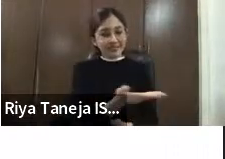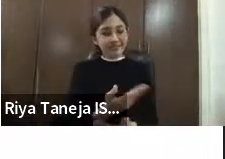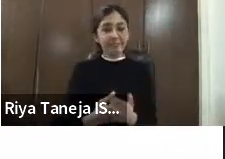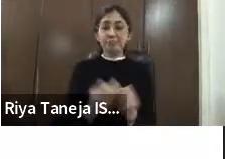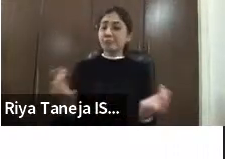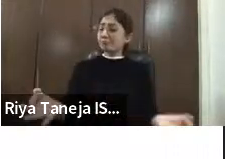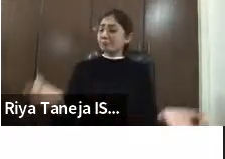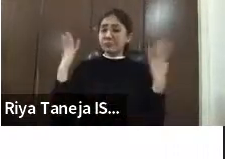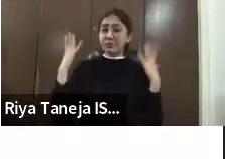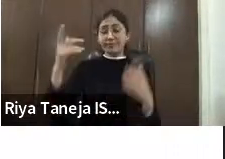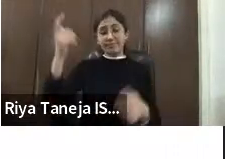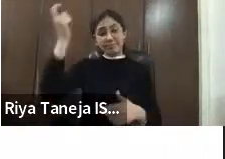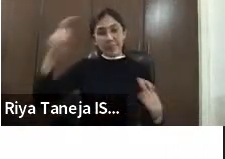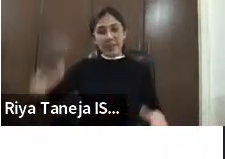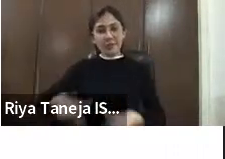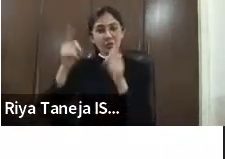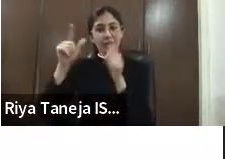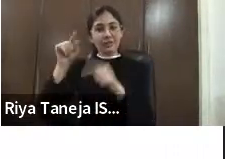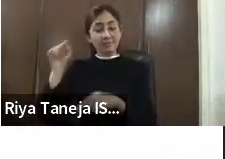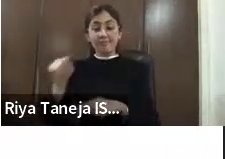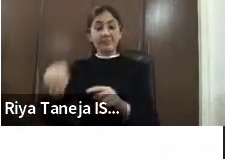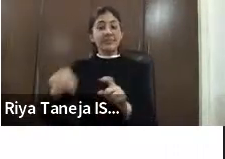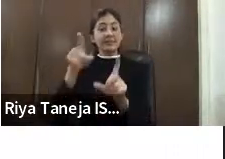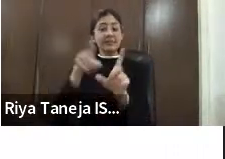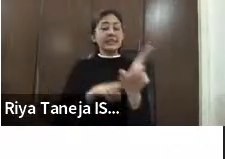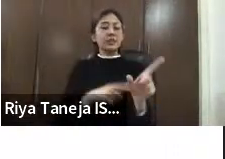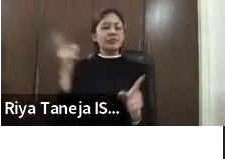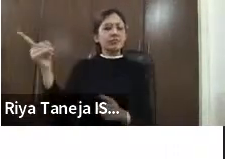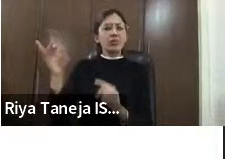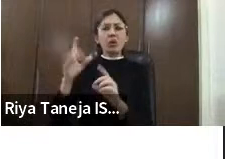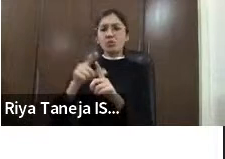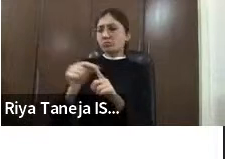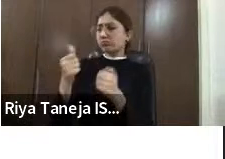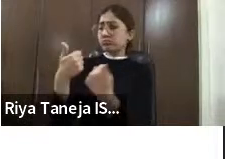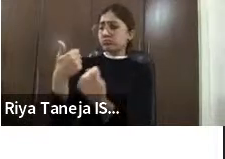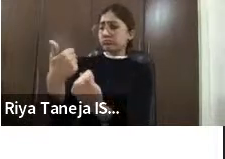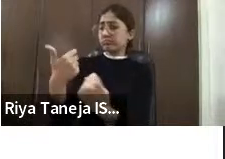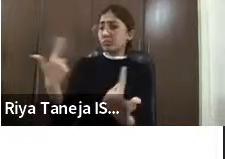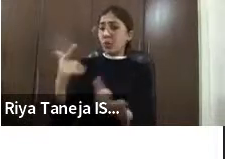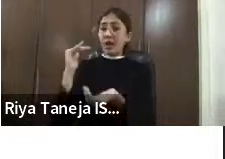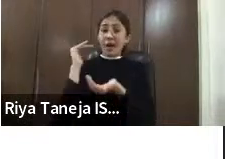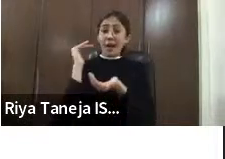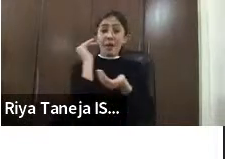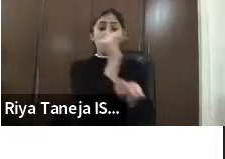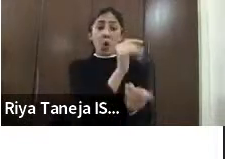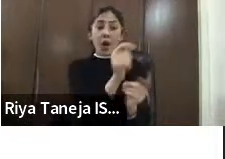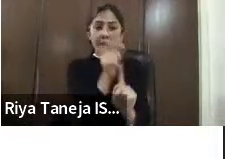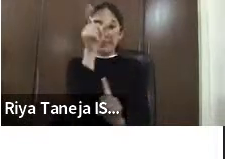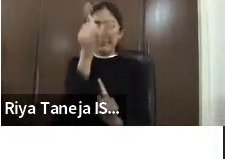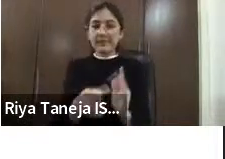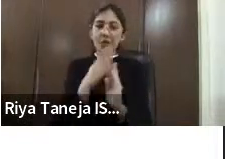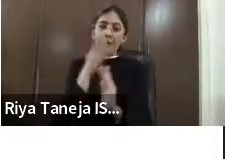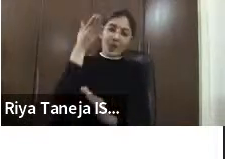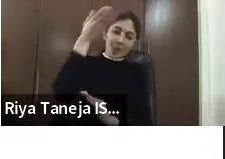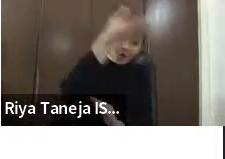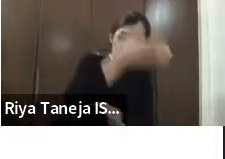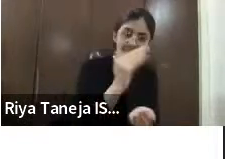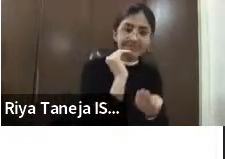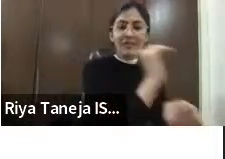of Mindtree and NCPEDP this year is that the awards have been handed over personally to each